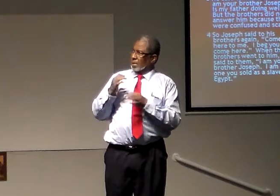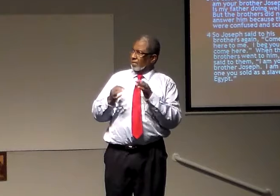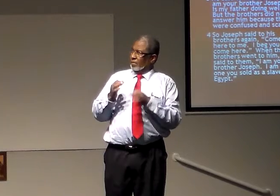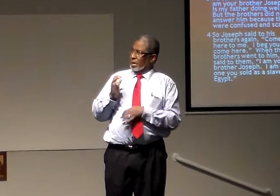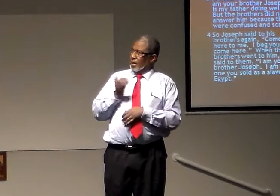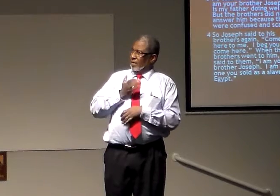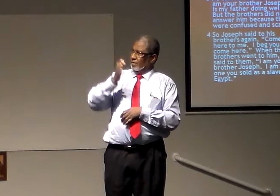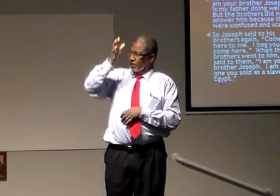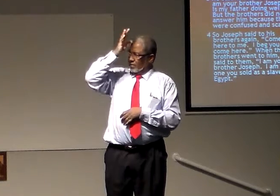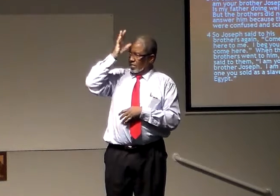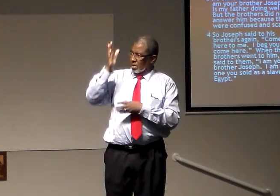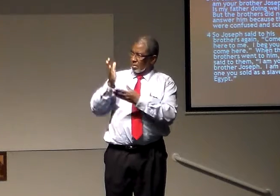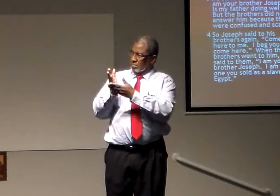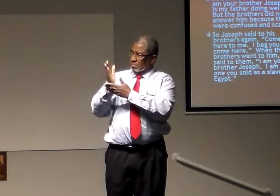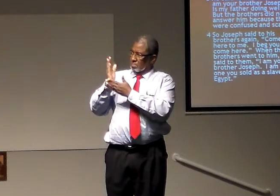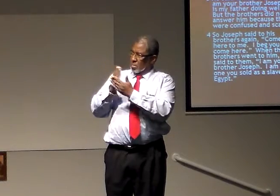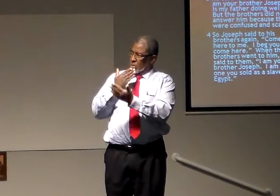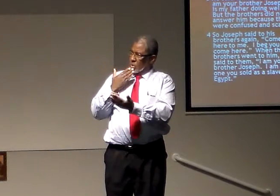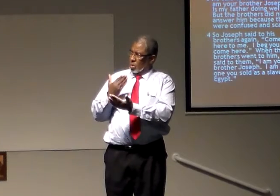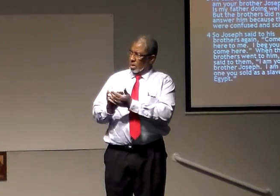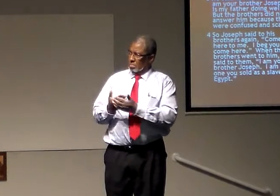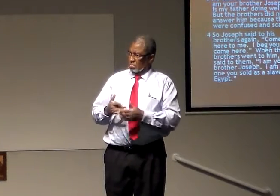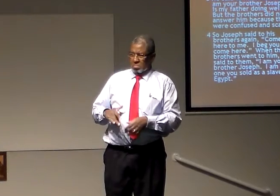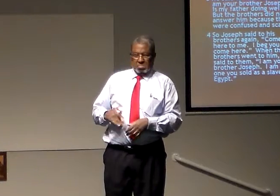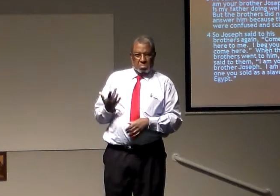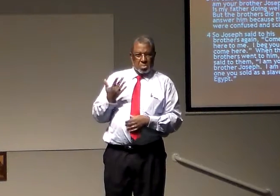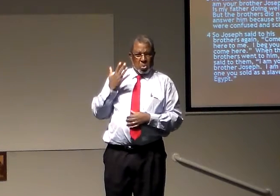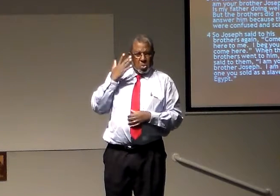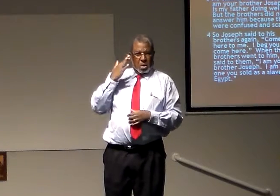personal question like that if our father's doing all right?